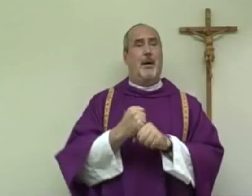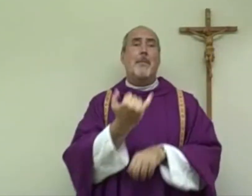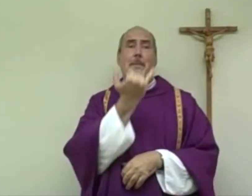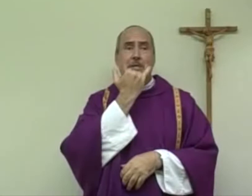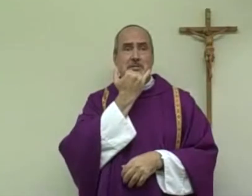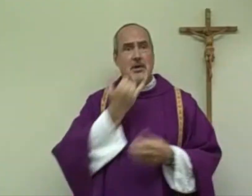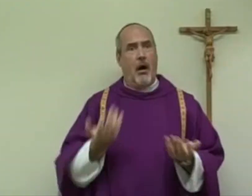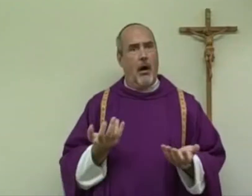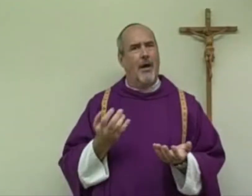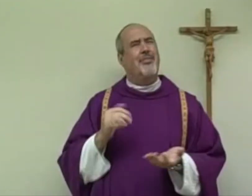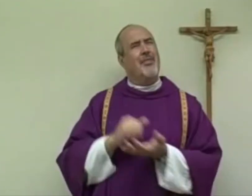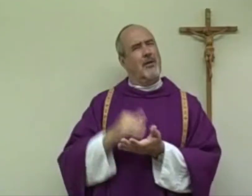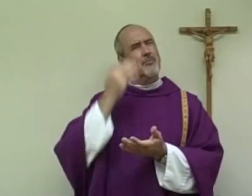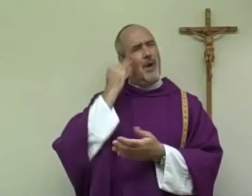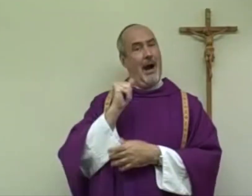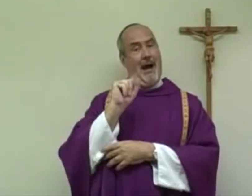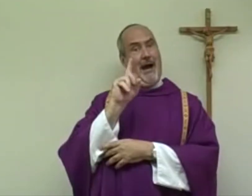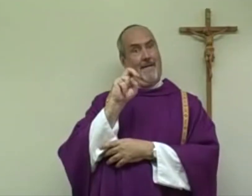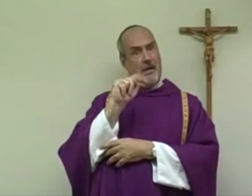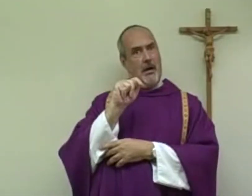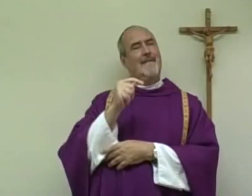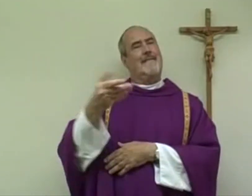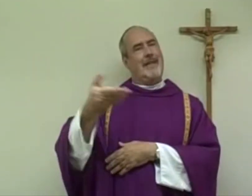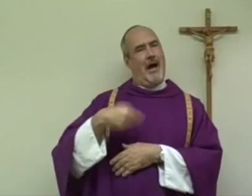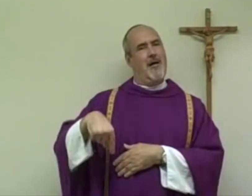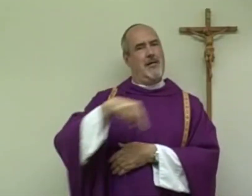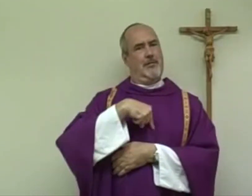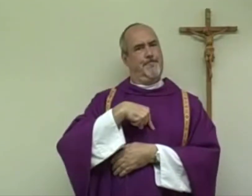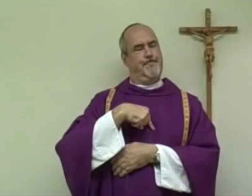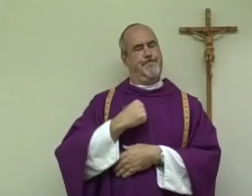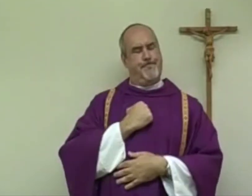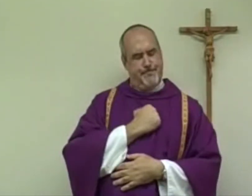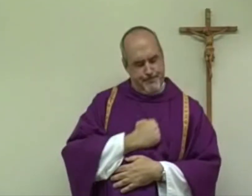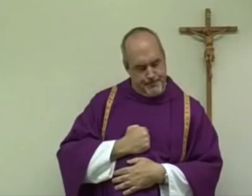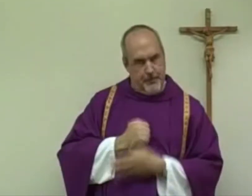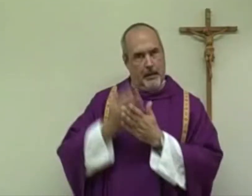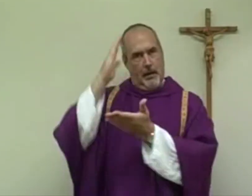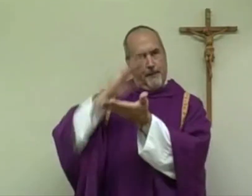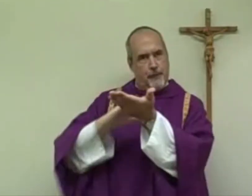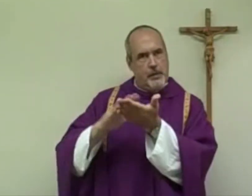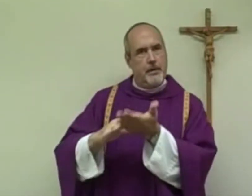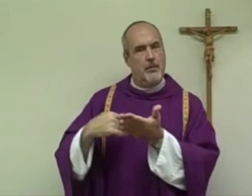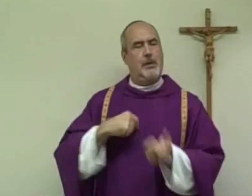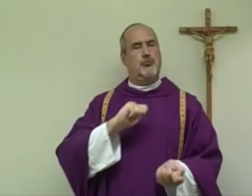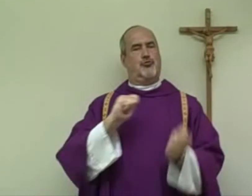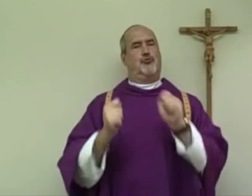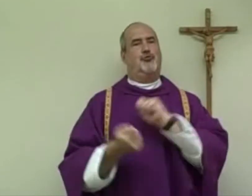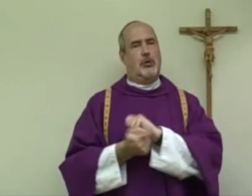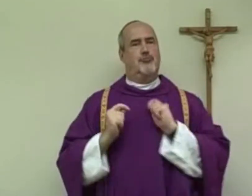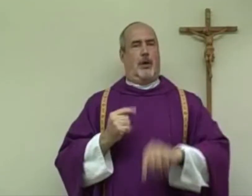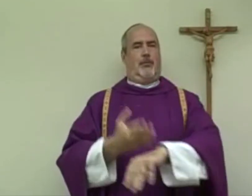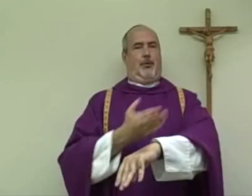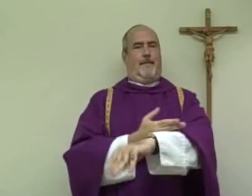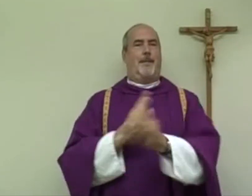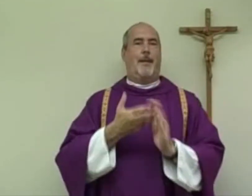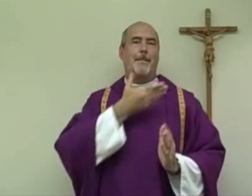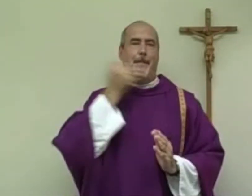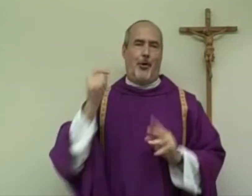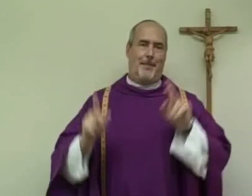other people. And yes, we make mistakes, and that's why Advent is inviting us to ask God for forgiveness so that we